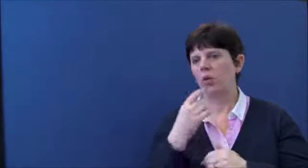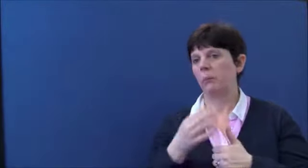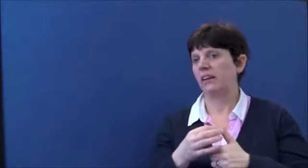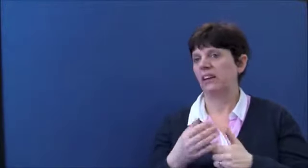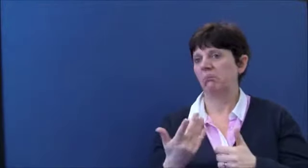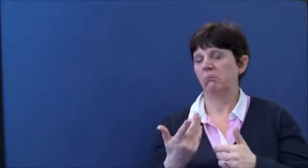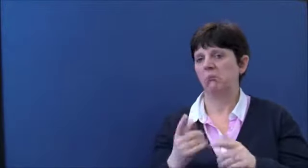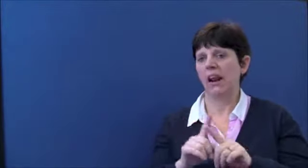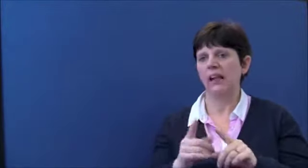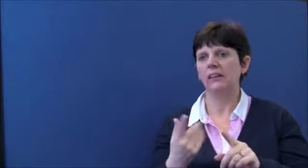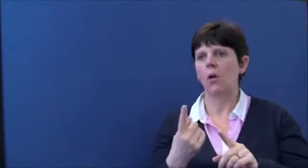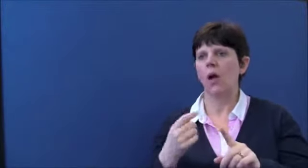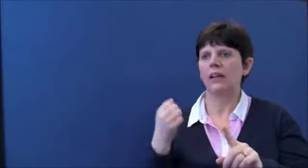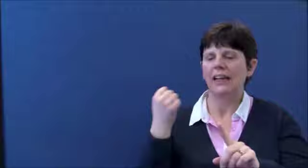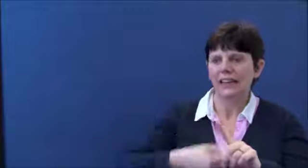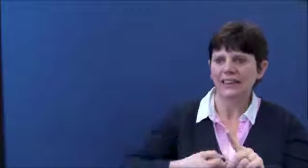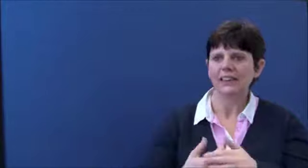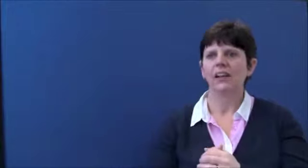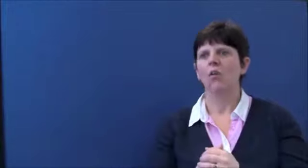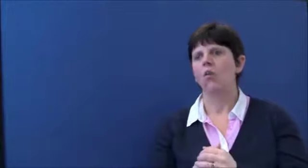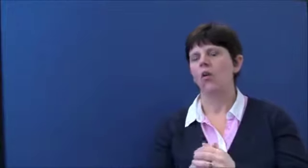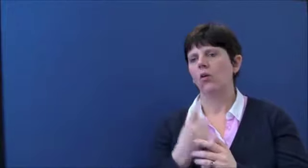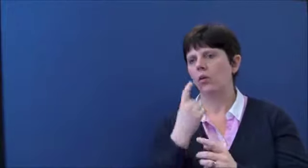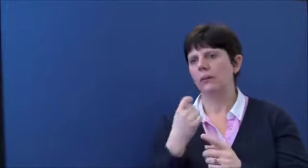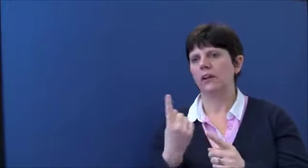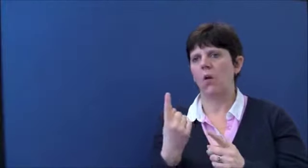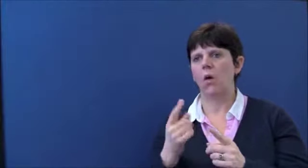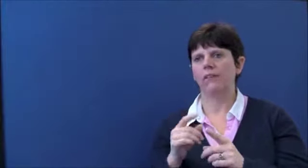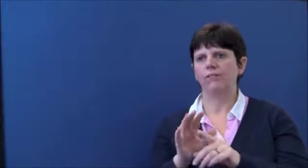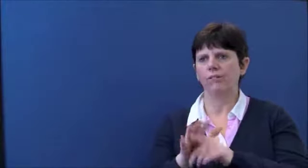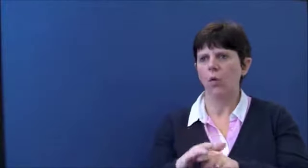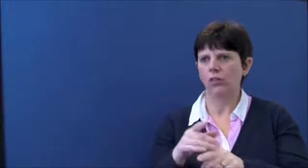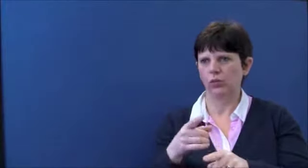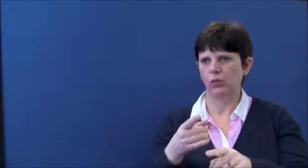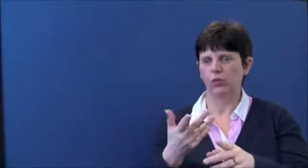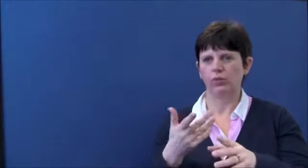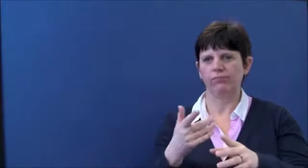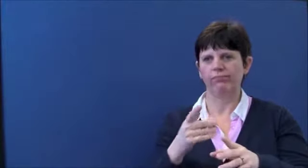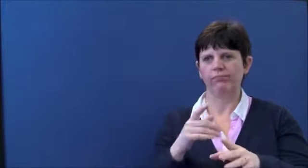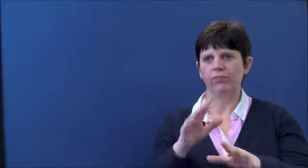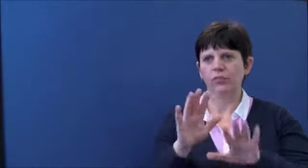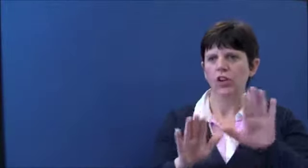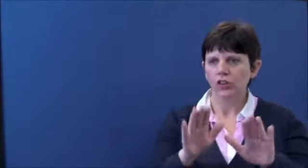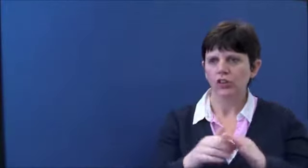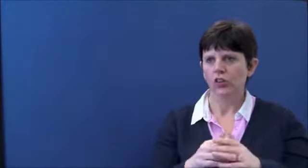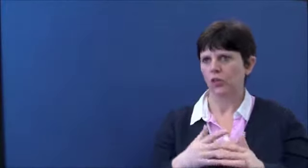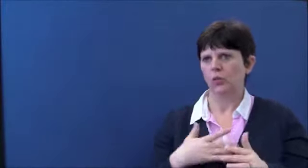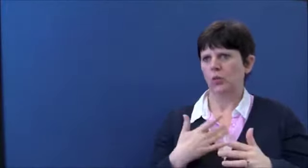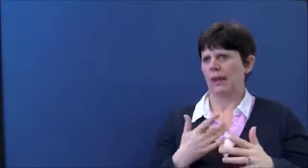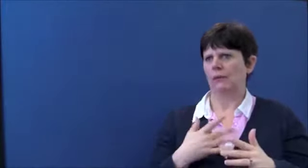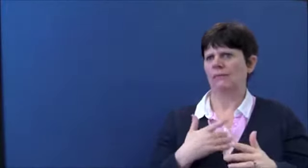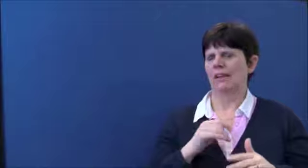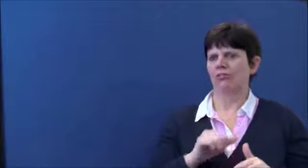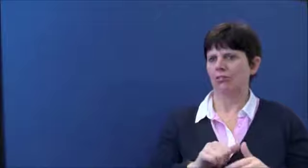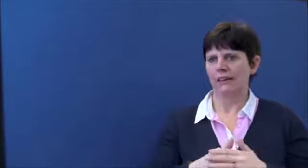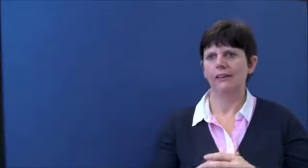them. It could also mean living in a house that's filthy, or not being given enough to eat, so you're always hungry. It could mean